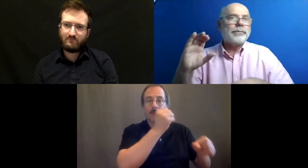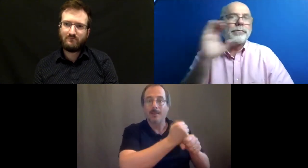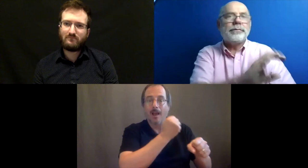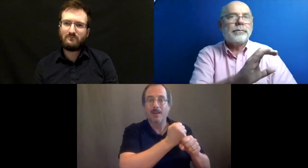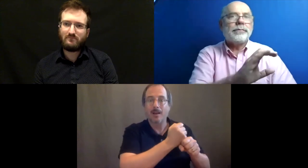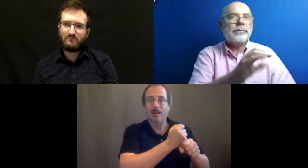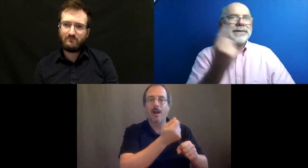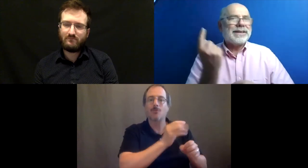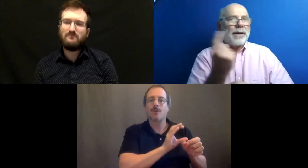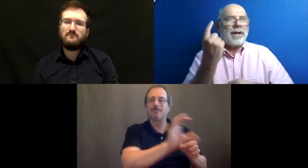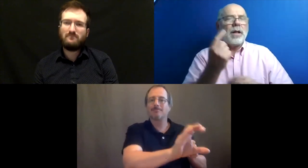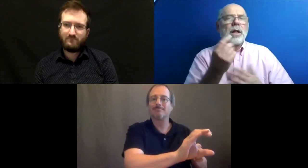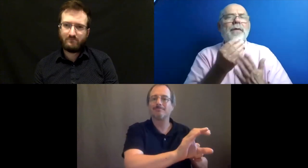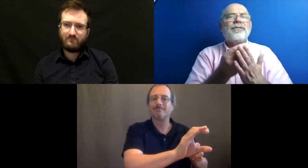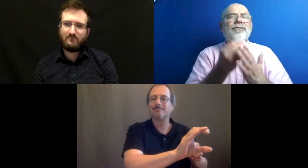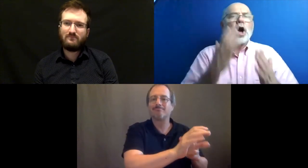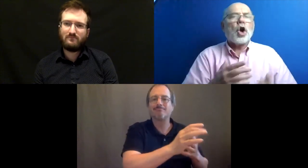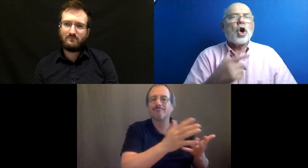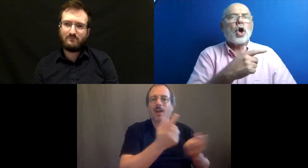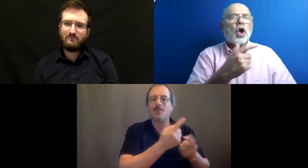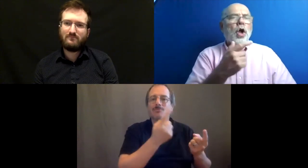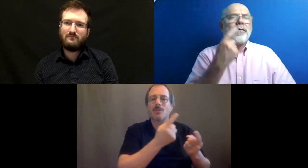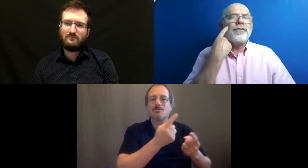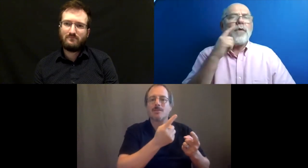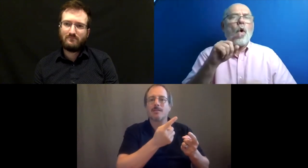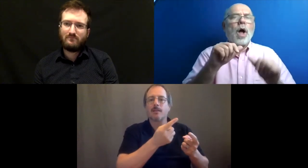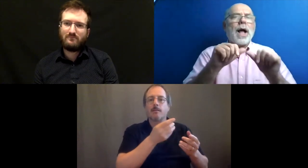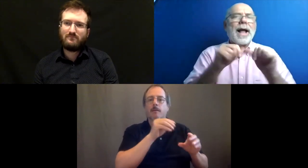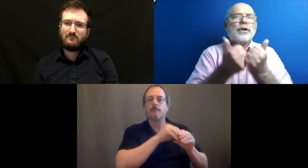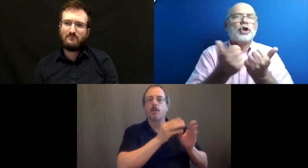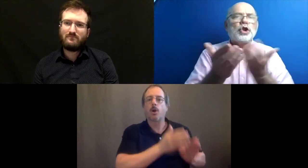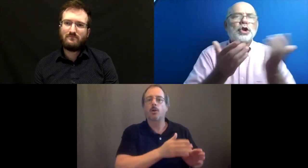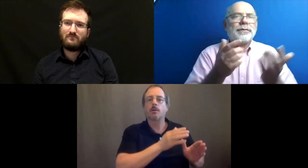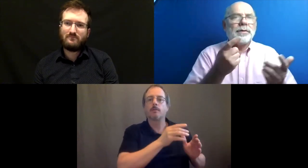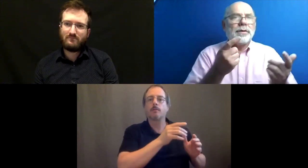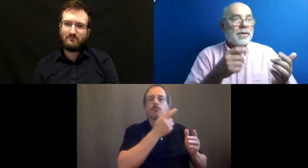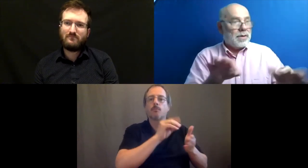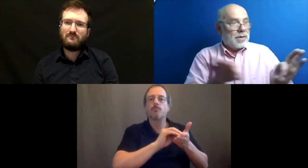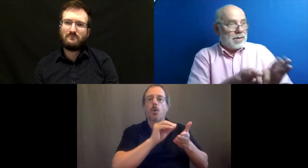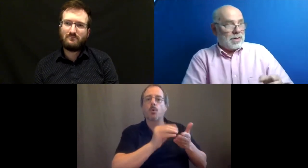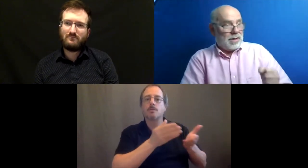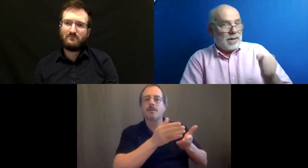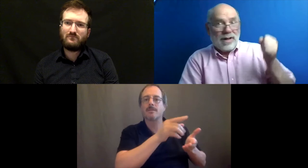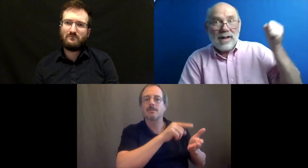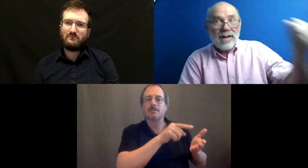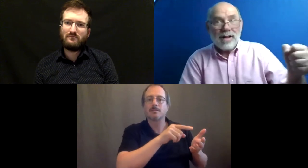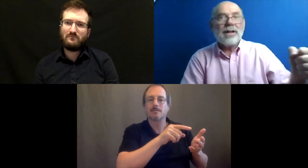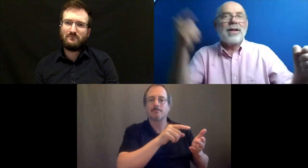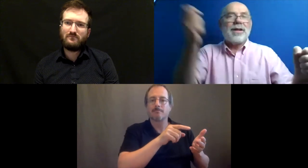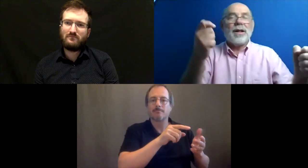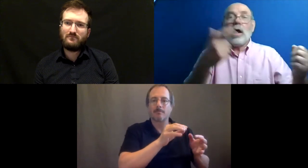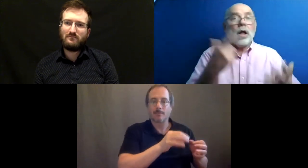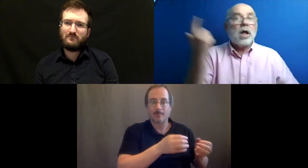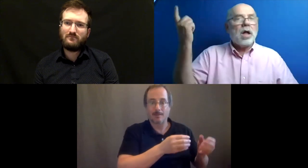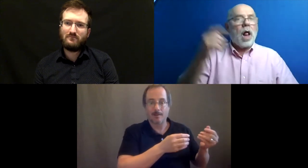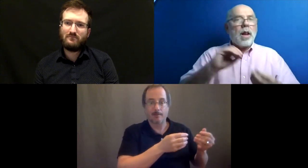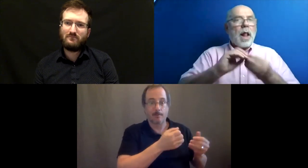has found a job, they should be incentivized, right? Service agencies, once they've